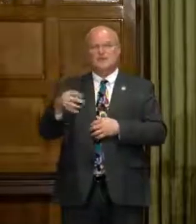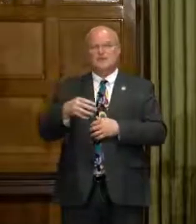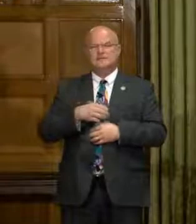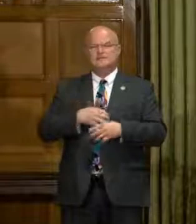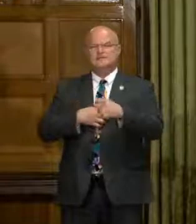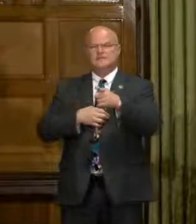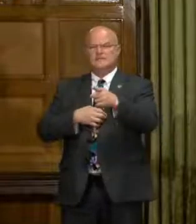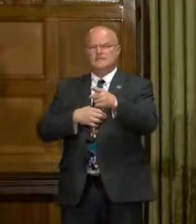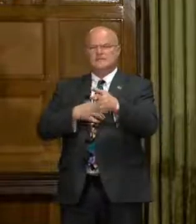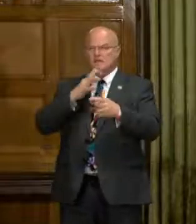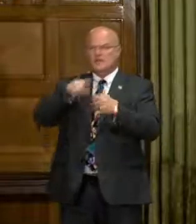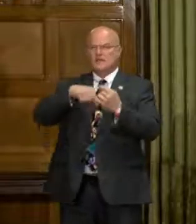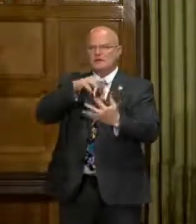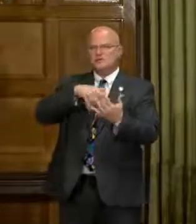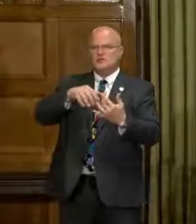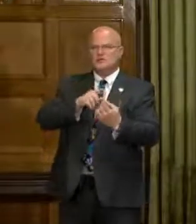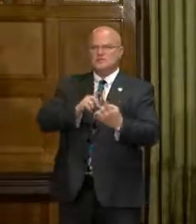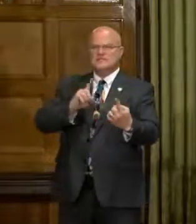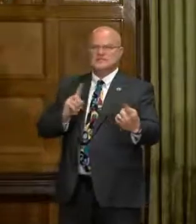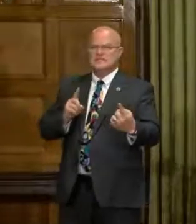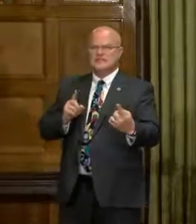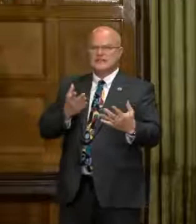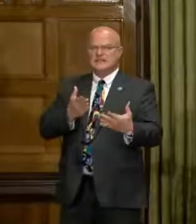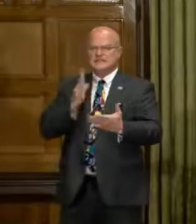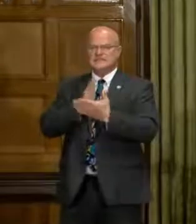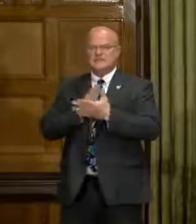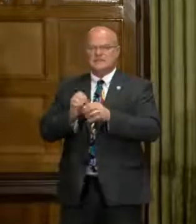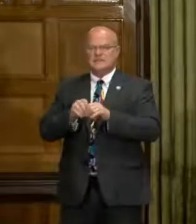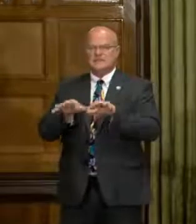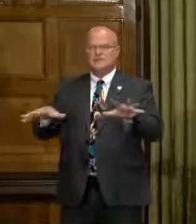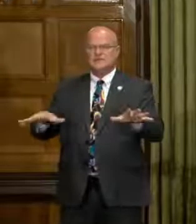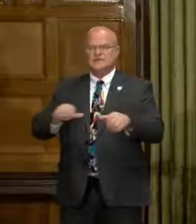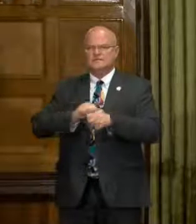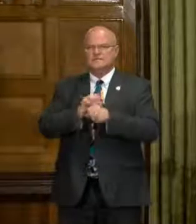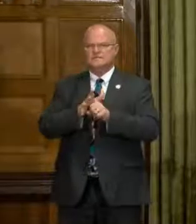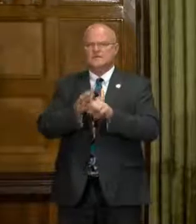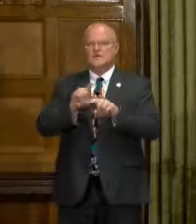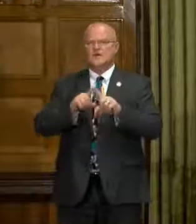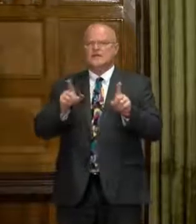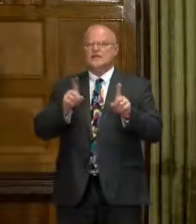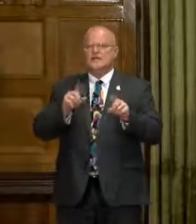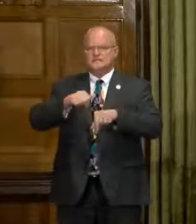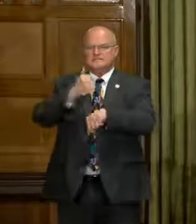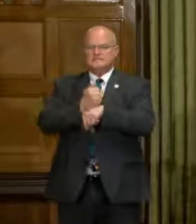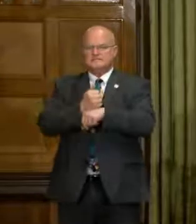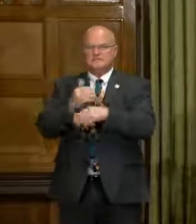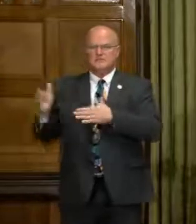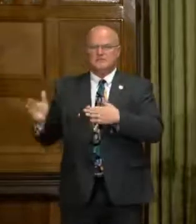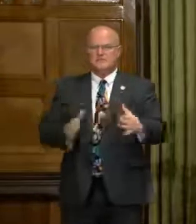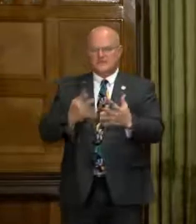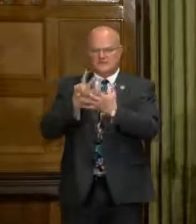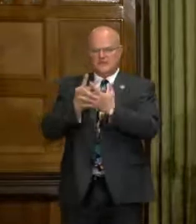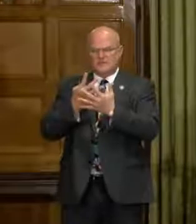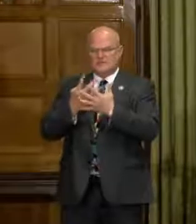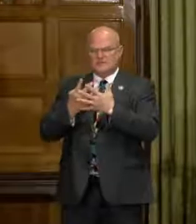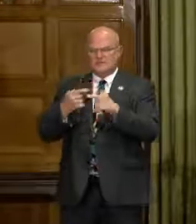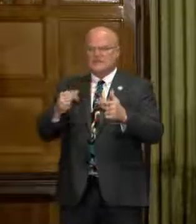talk about social distancing and things to stop the spread of COVID-19, but is there a firm plan for any of these prisons, since they're not